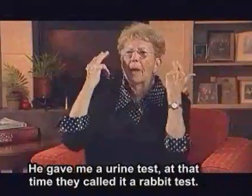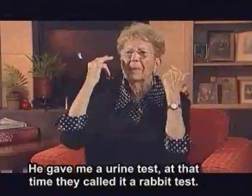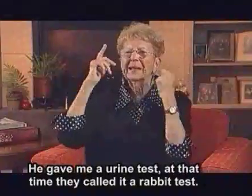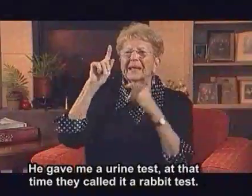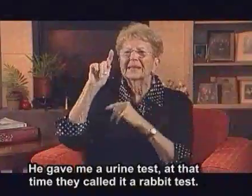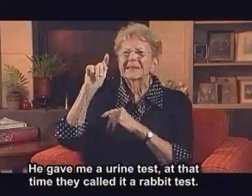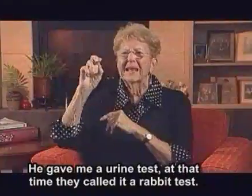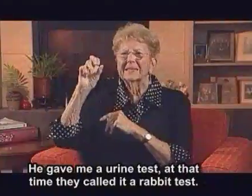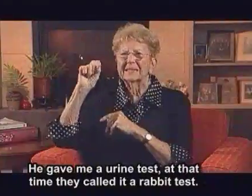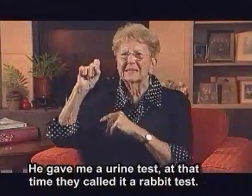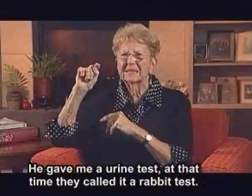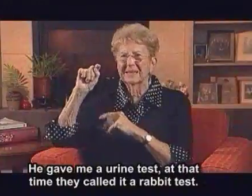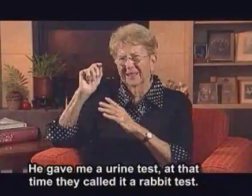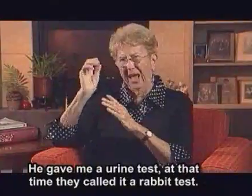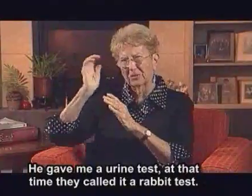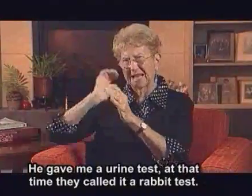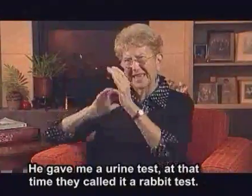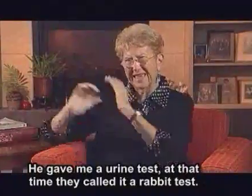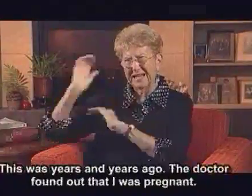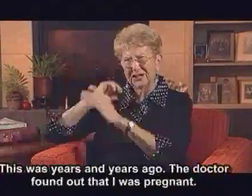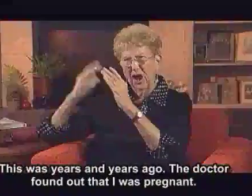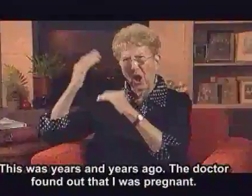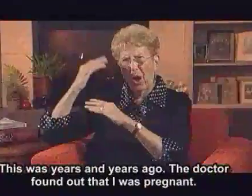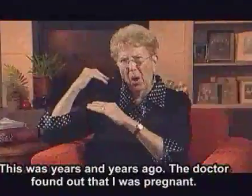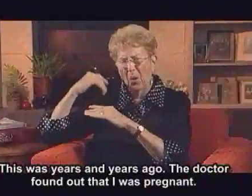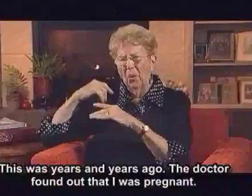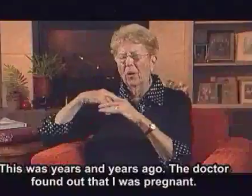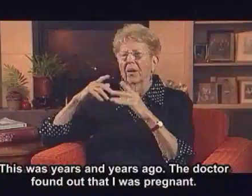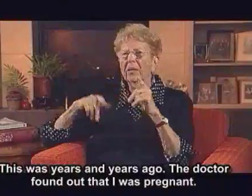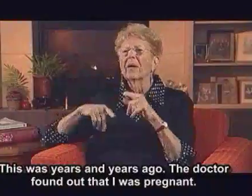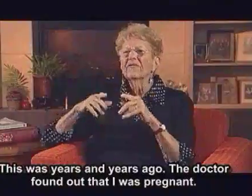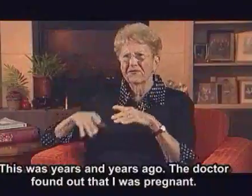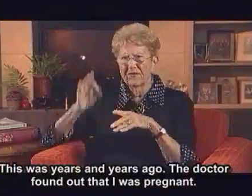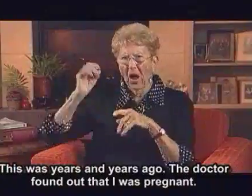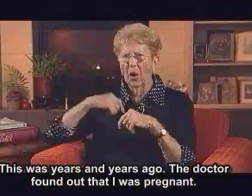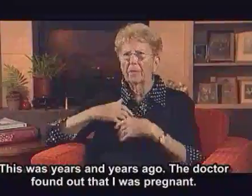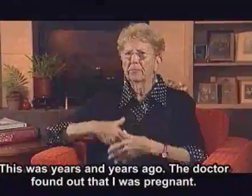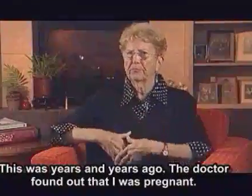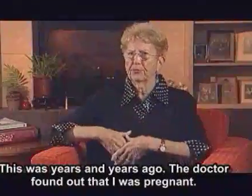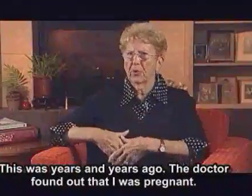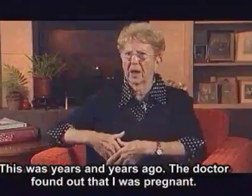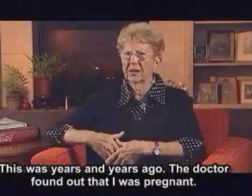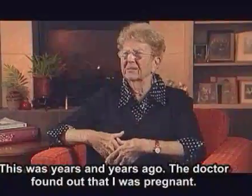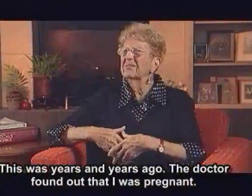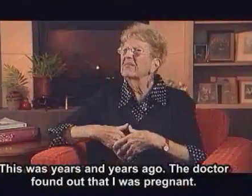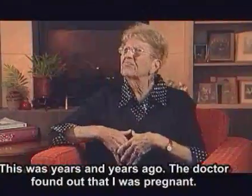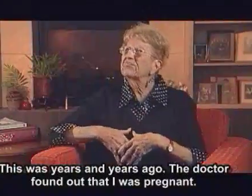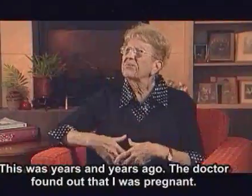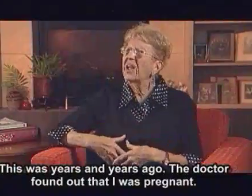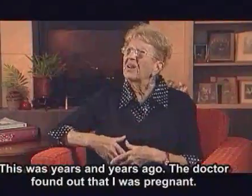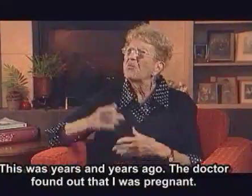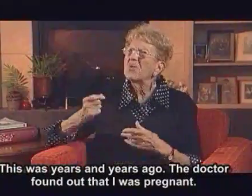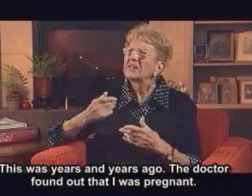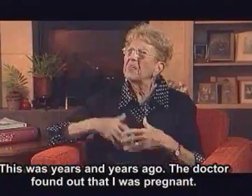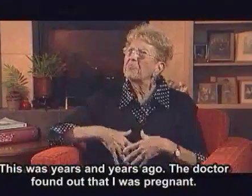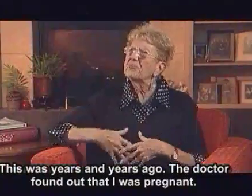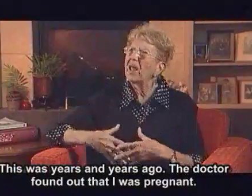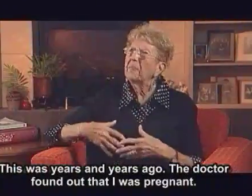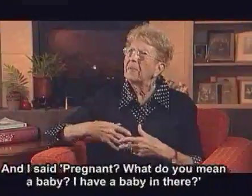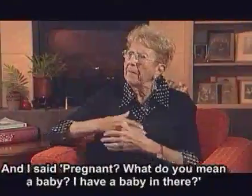At that time, they called it a rabbit test. This was years and years ago. The doctor found out that I was pregnant.